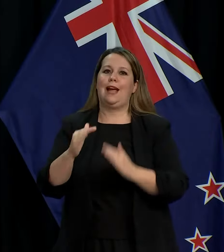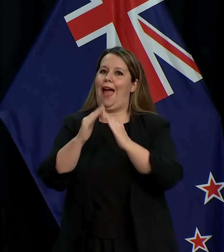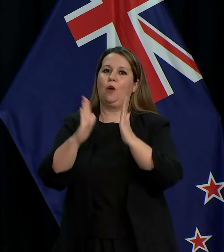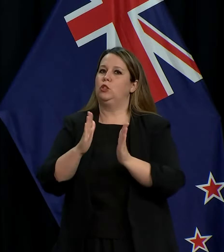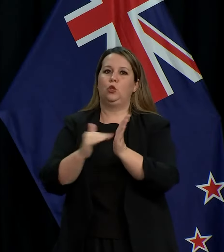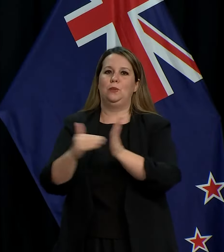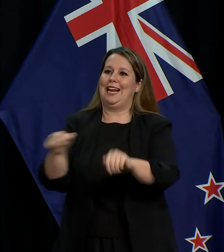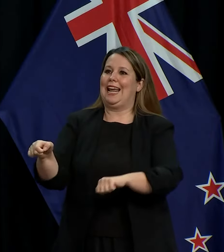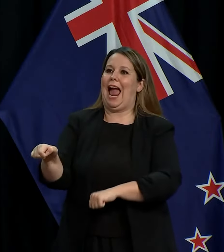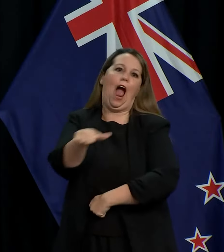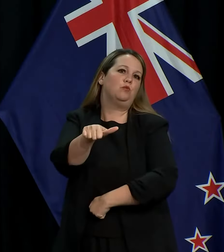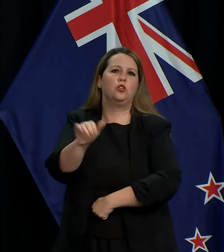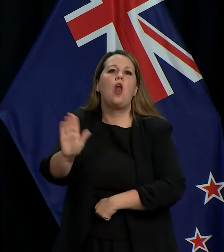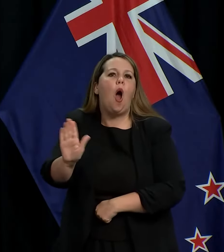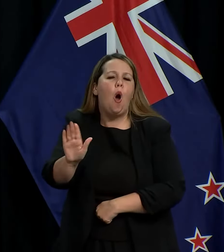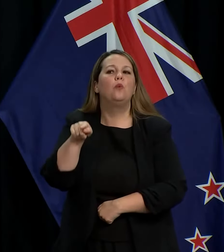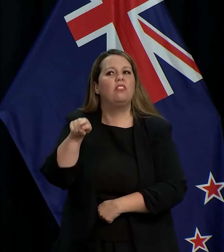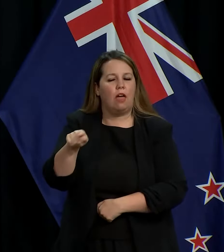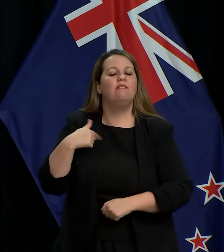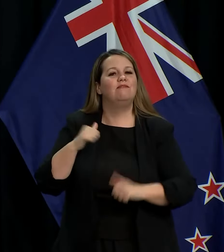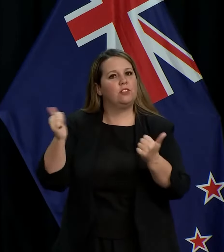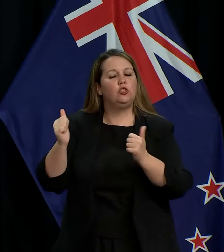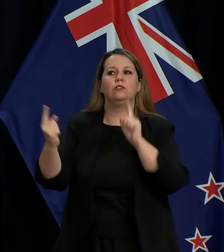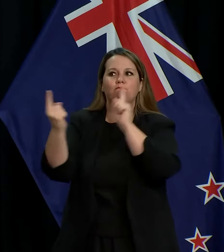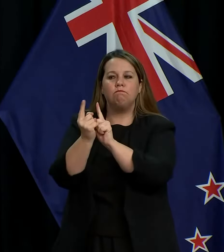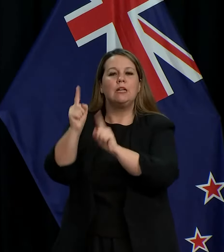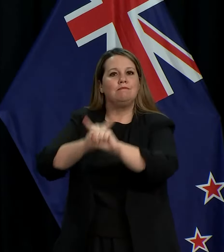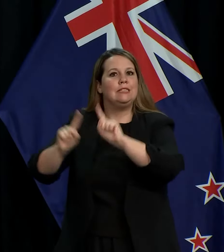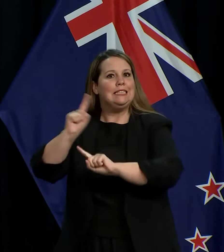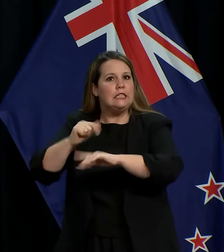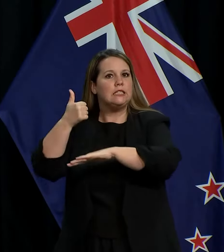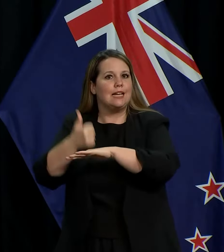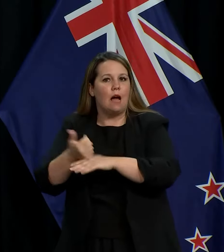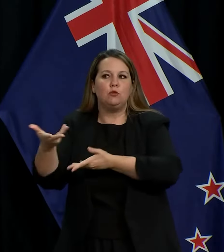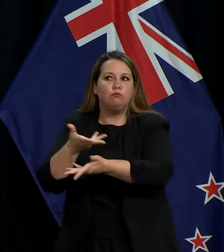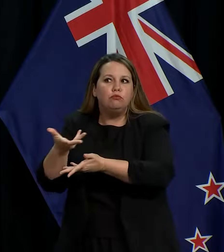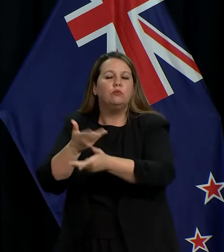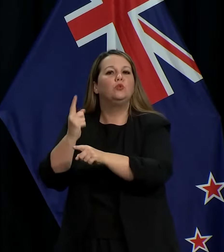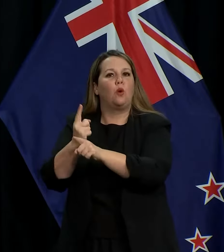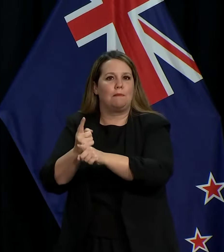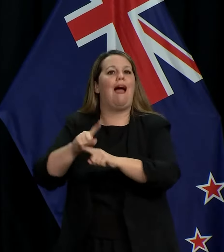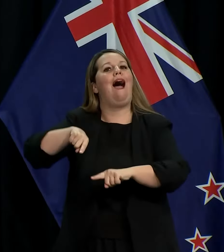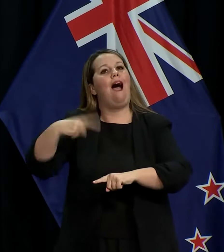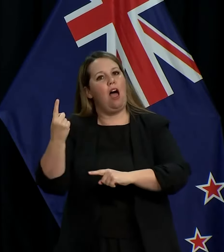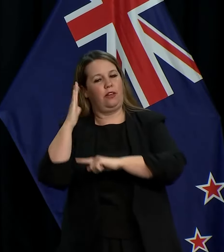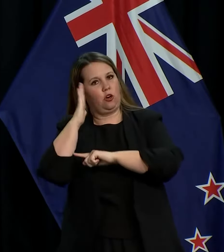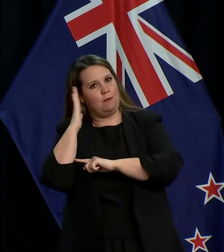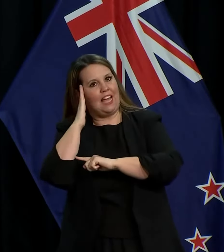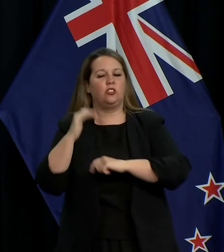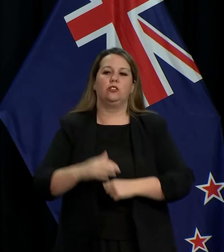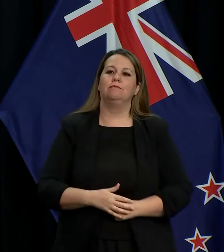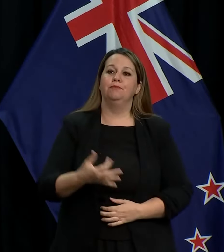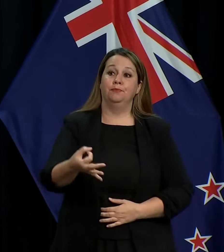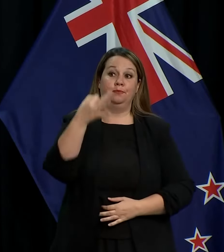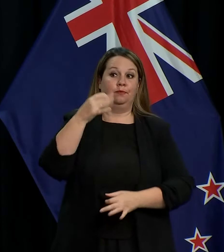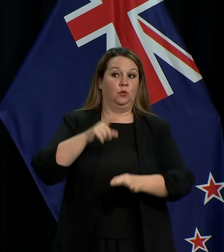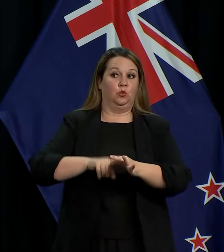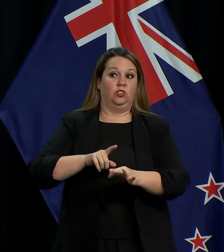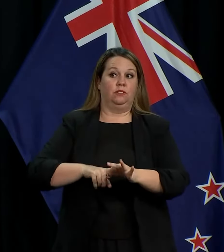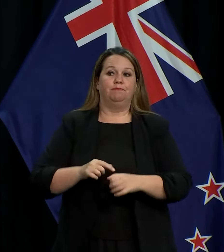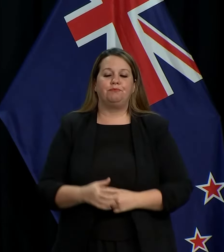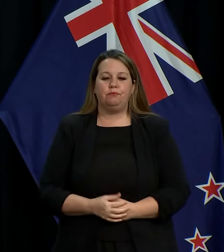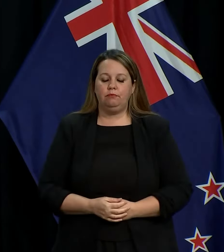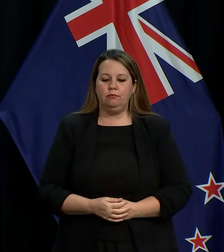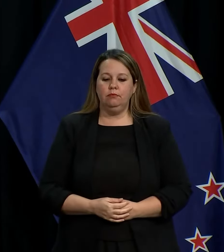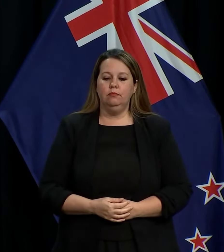quickly as they can. But I'm happy to make sure that you've got the same information I've been given. To follow on Jenna's question. Yeah, go ahead. What conversations